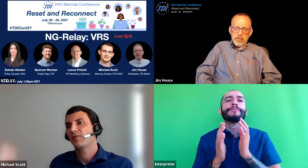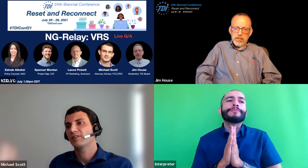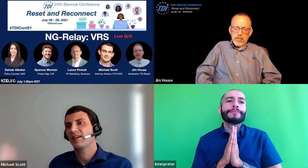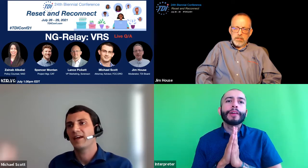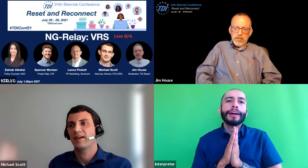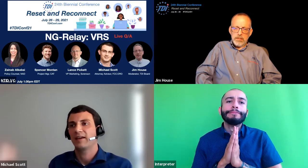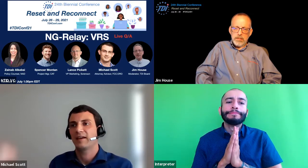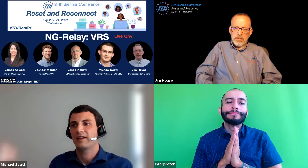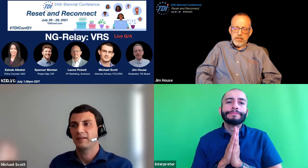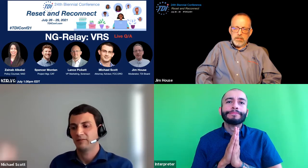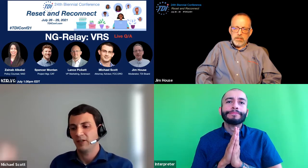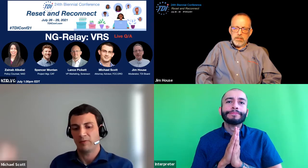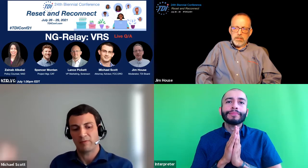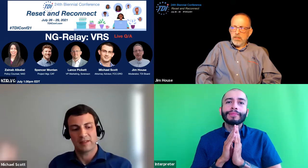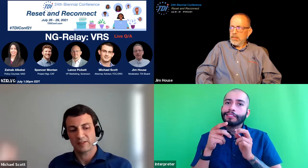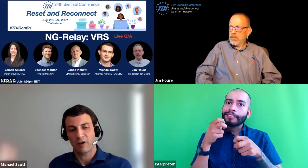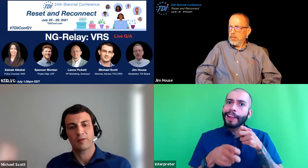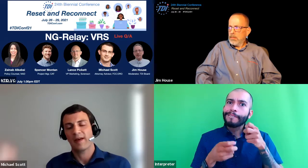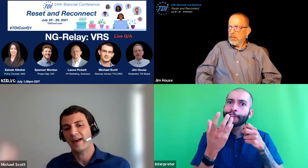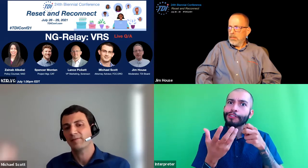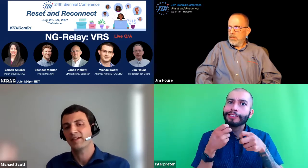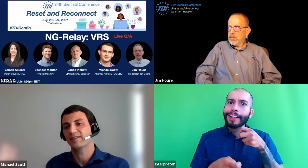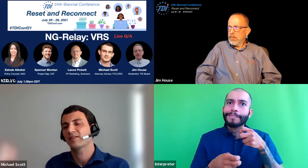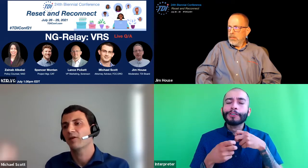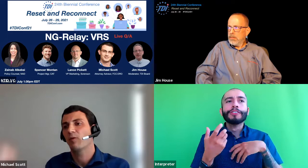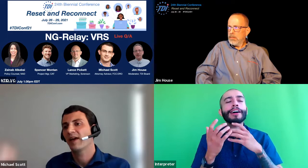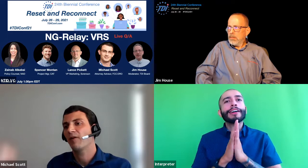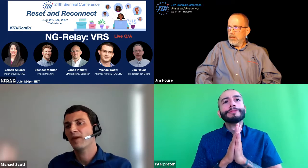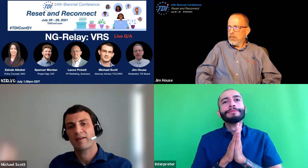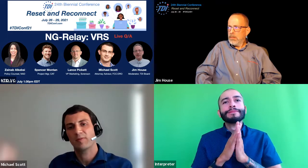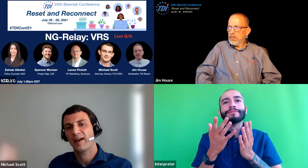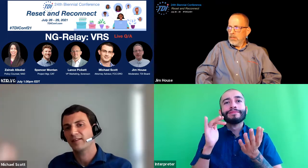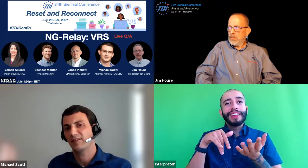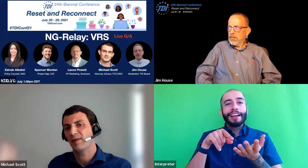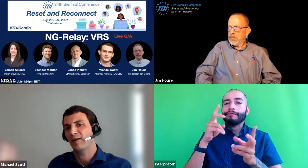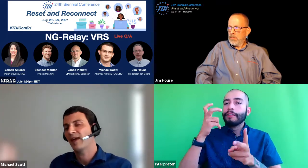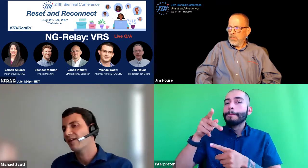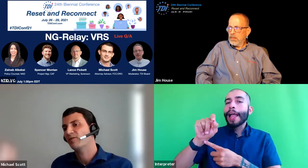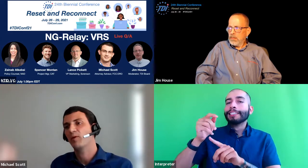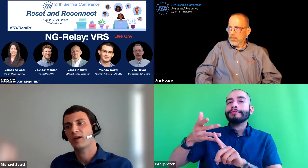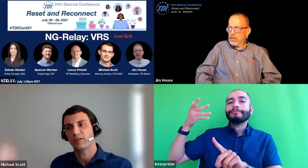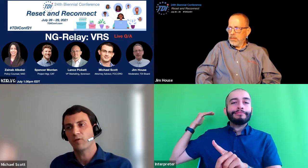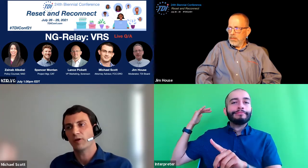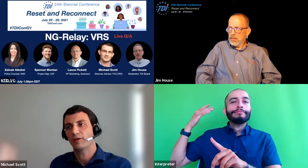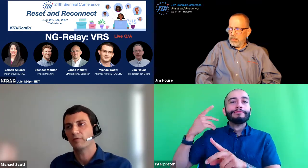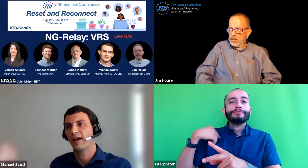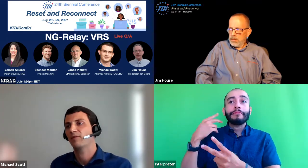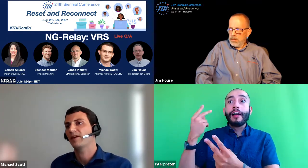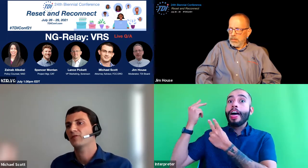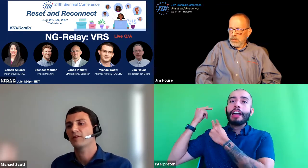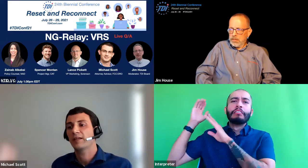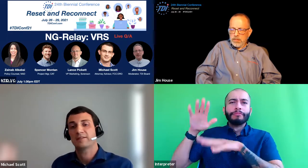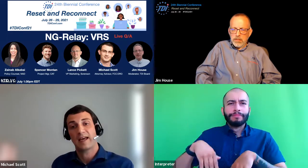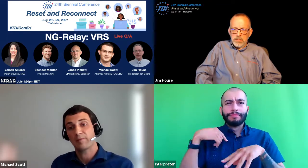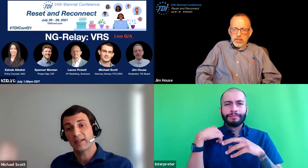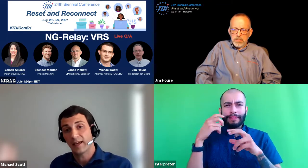It's difficult to say, that's all in the past, because we have to be cognizant about it. We have to be watching for it. We have to